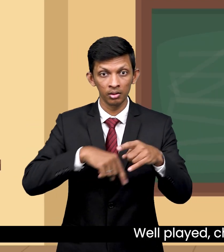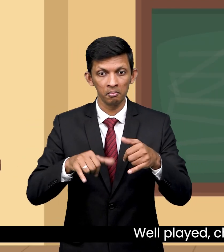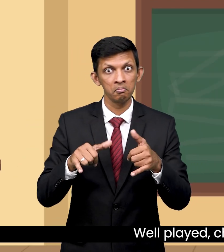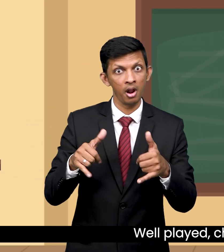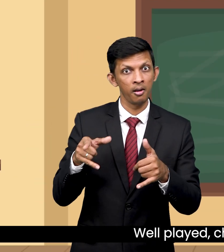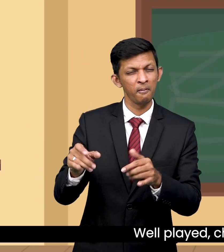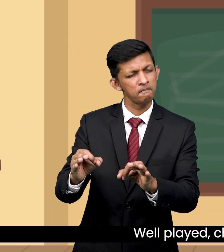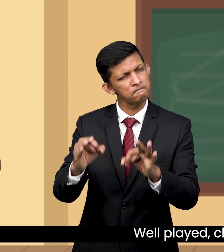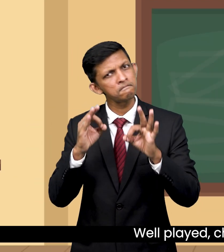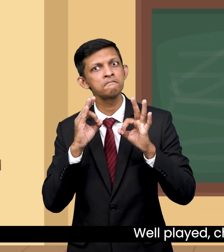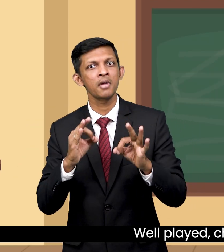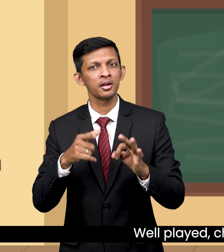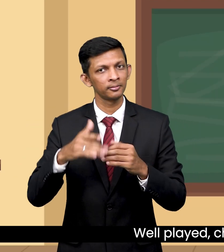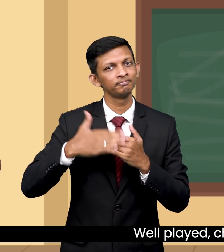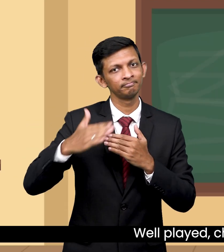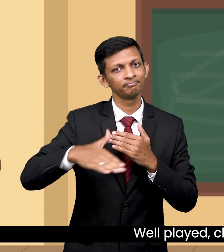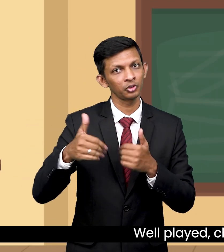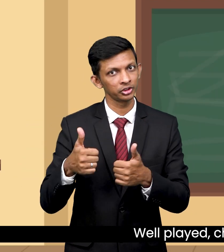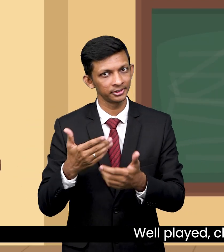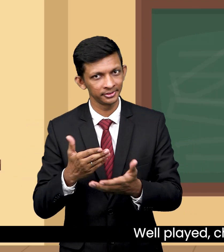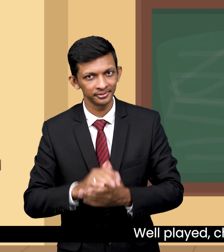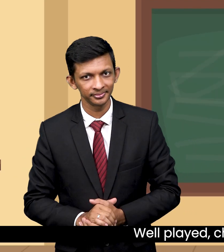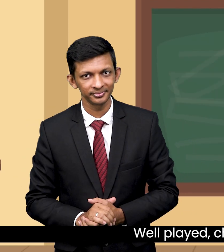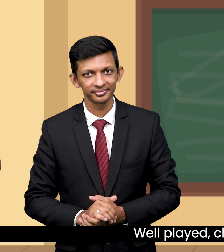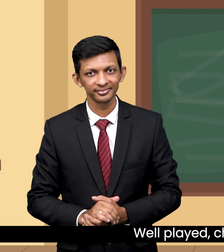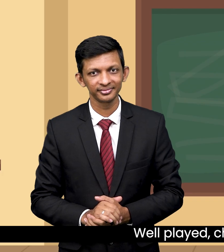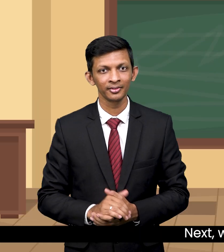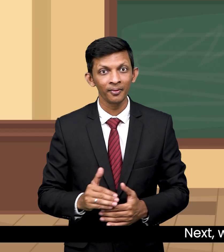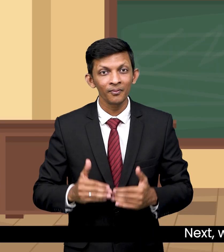Well played, children. Keep it up.